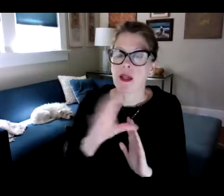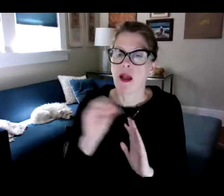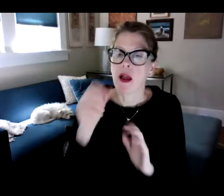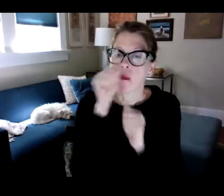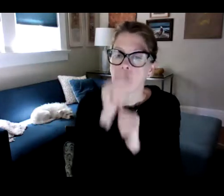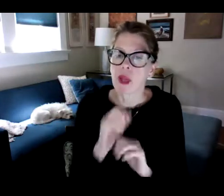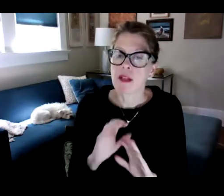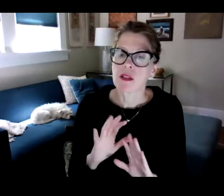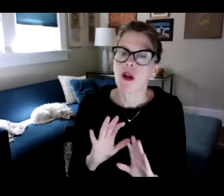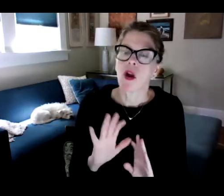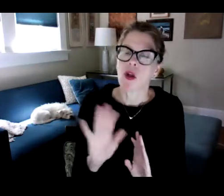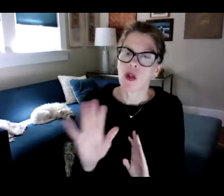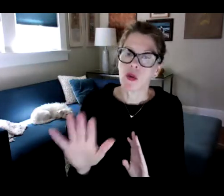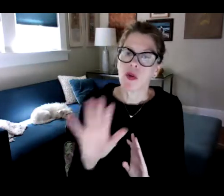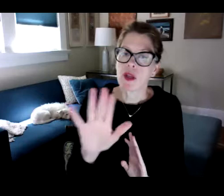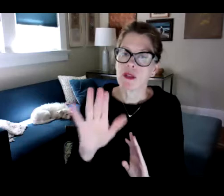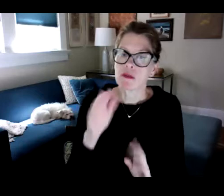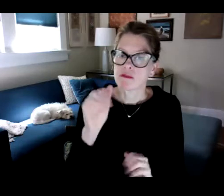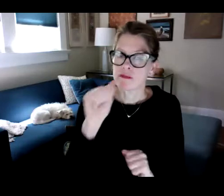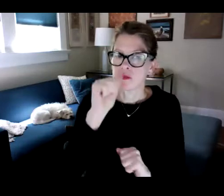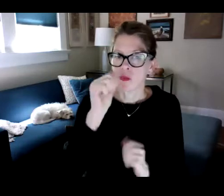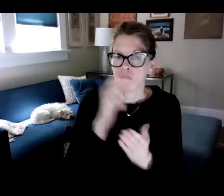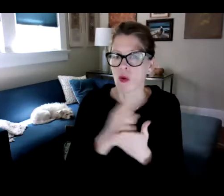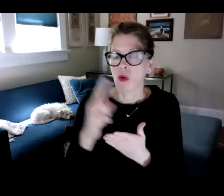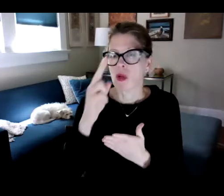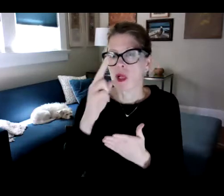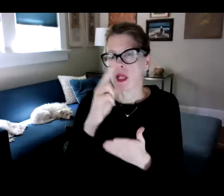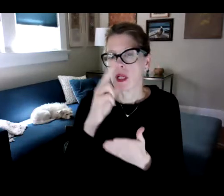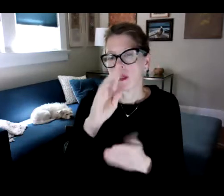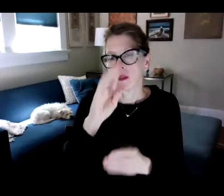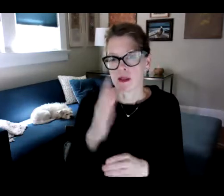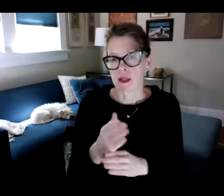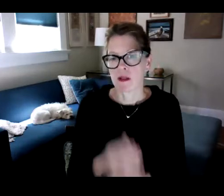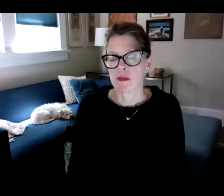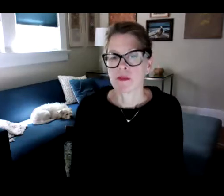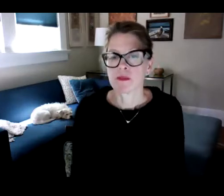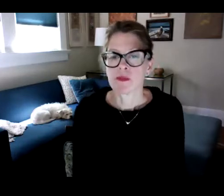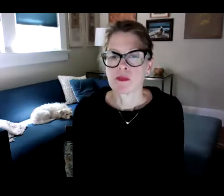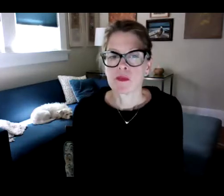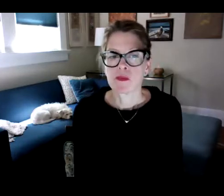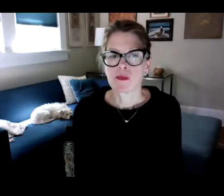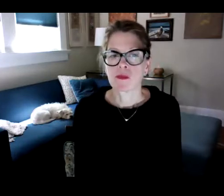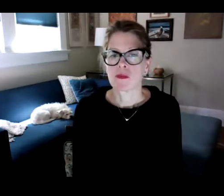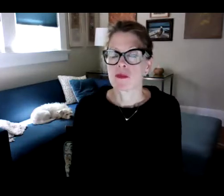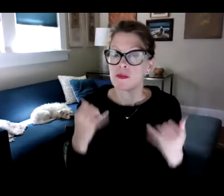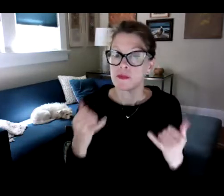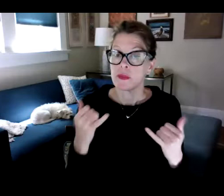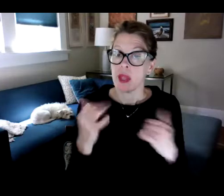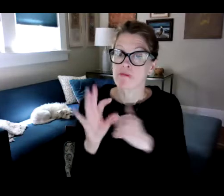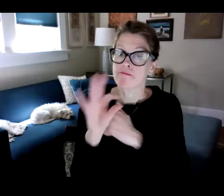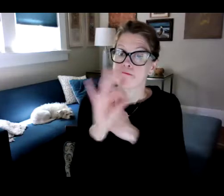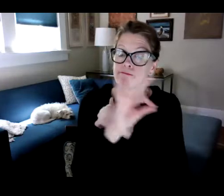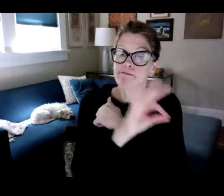and blessed are you, his holy Son. Now sunset comes,